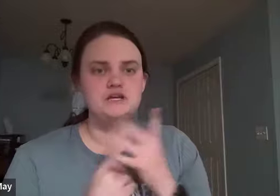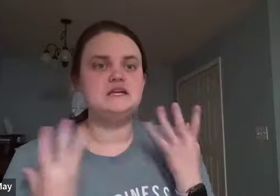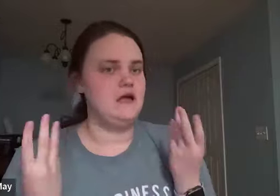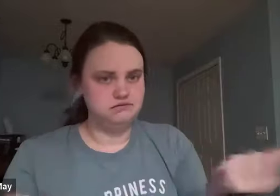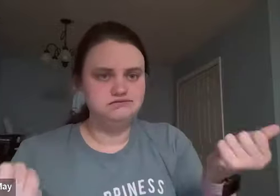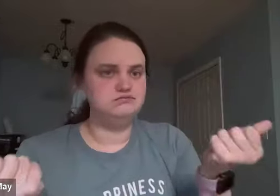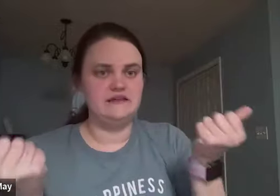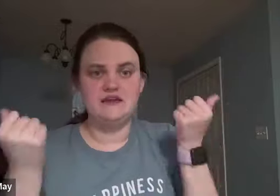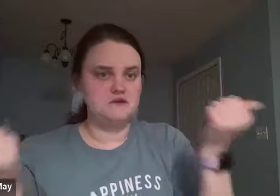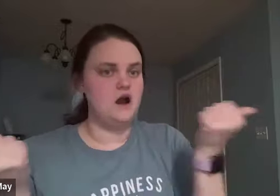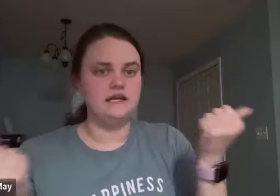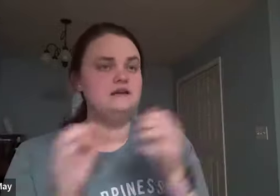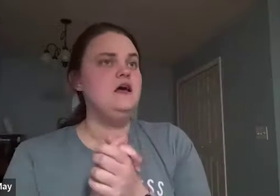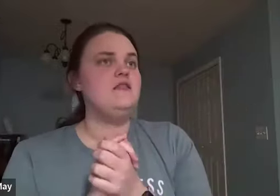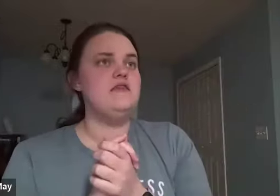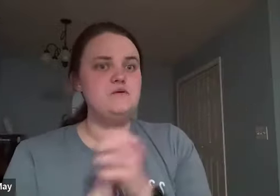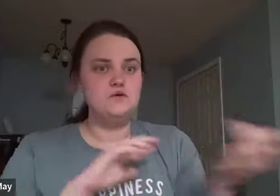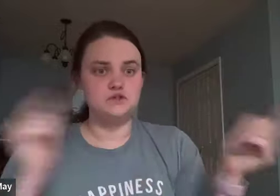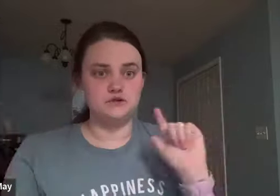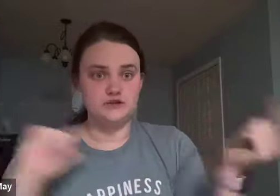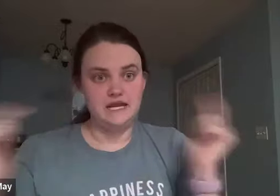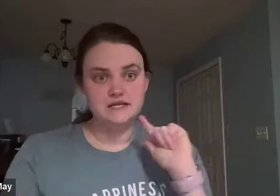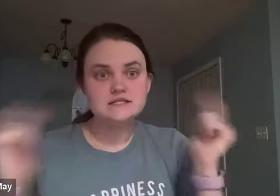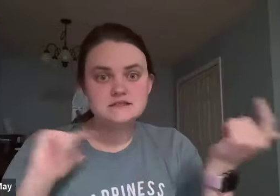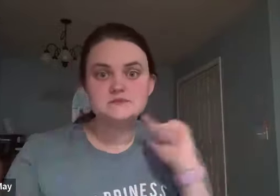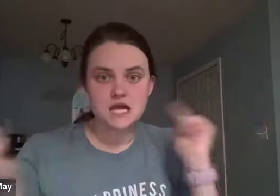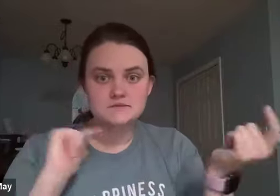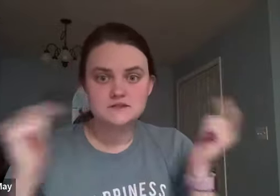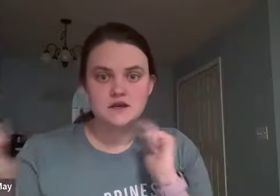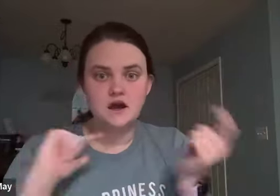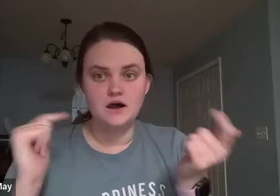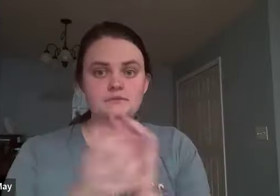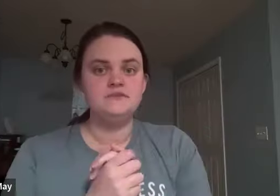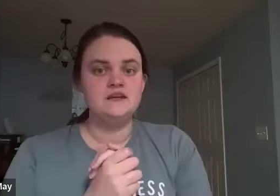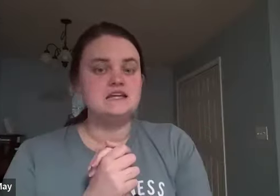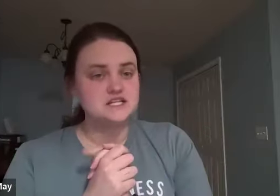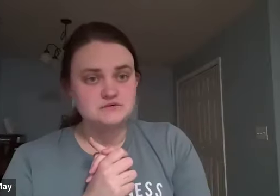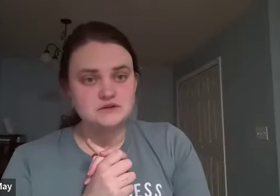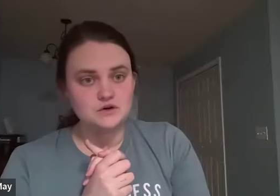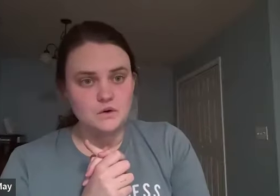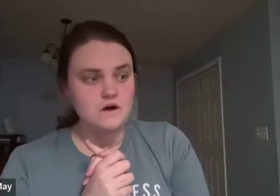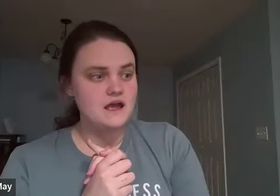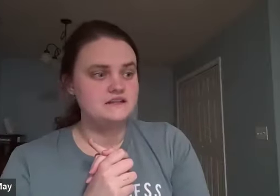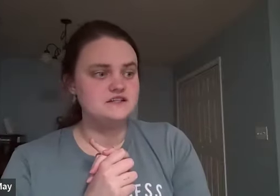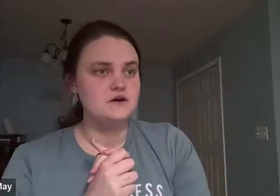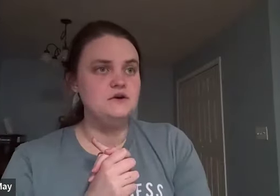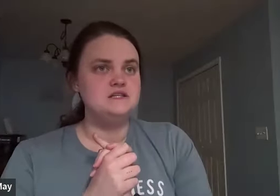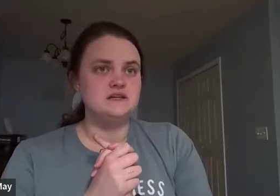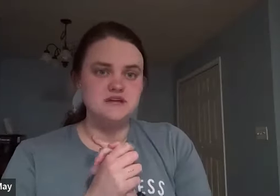really like they have got it. They will alternate hands sometimes. It's actually really cool. And so sometimes